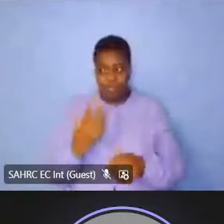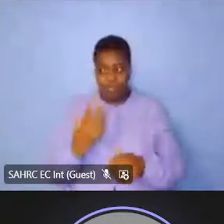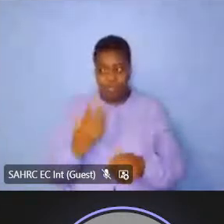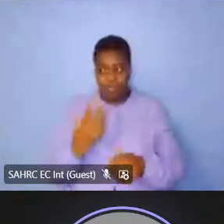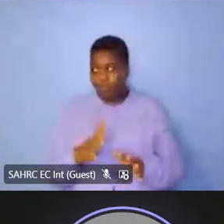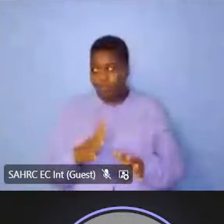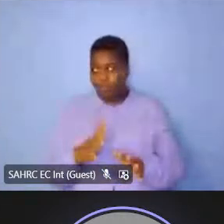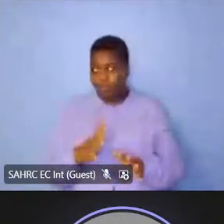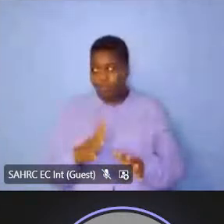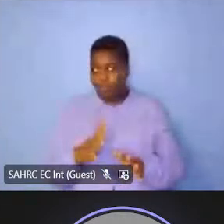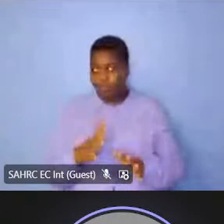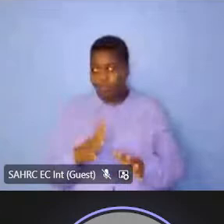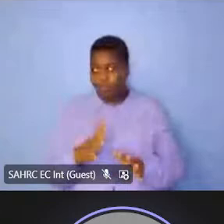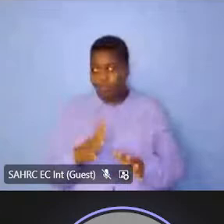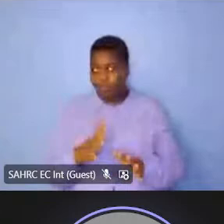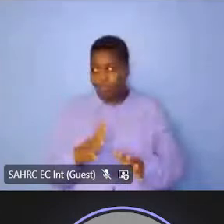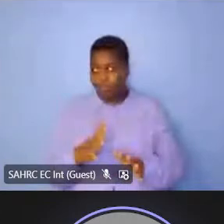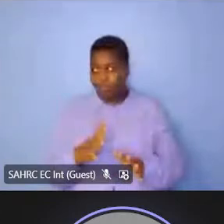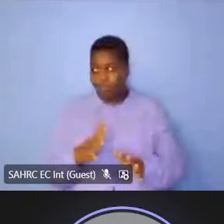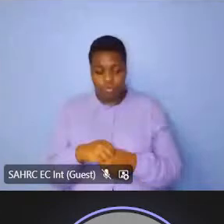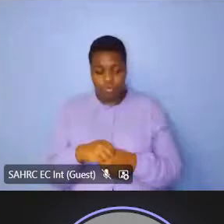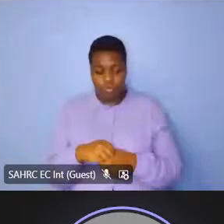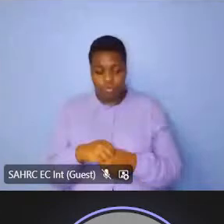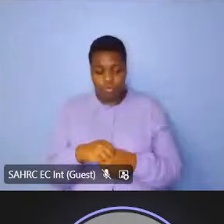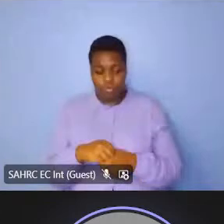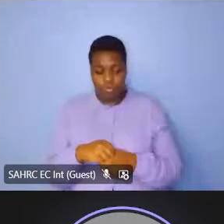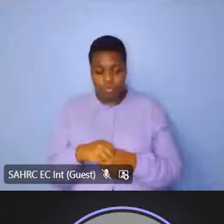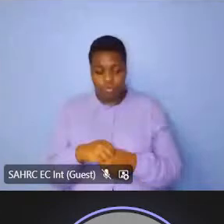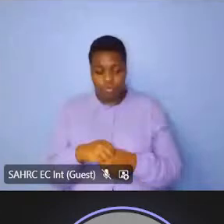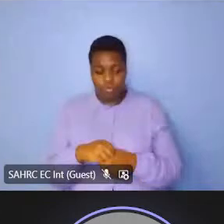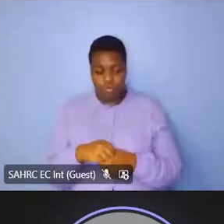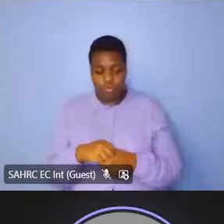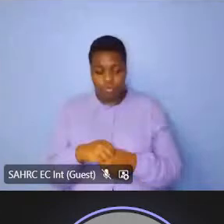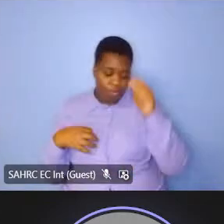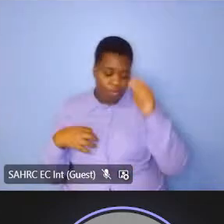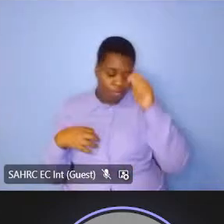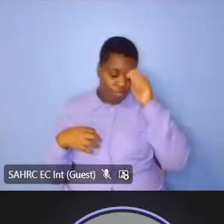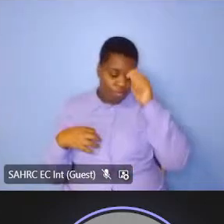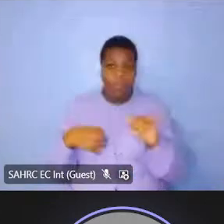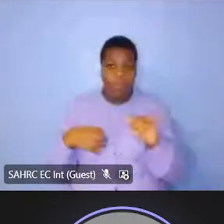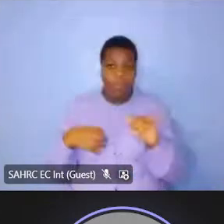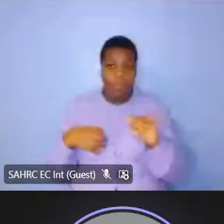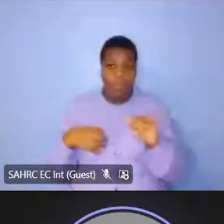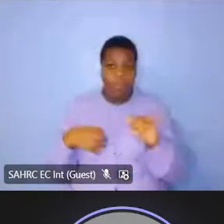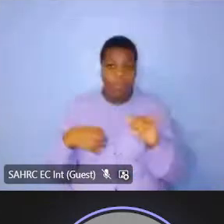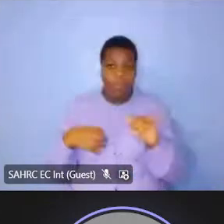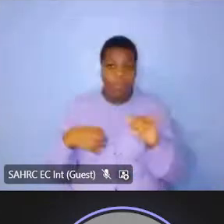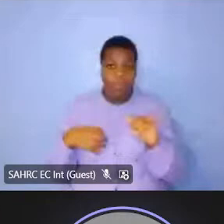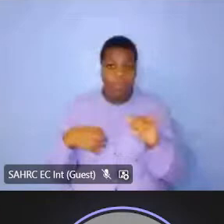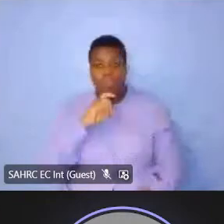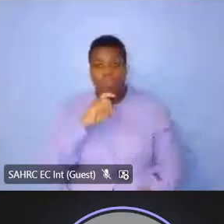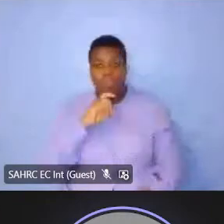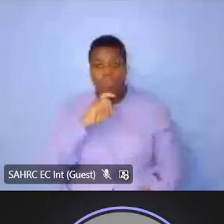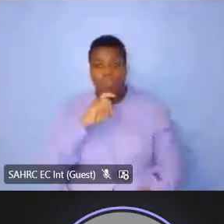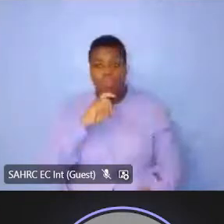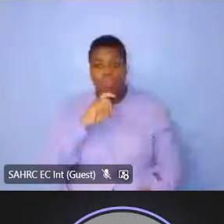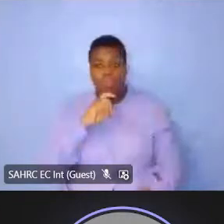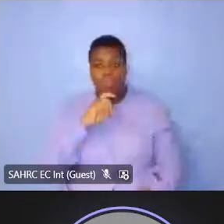on the use of he and she, and a failure to use pronouns such as they in order